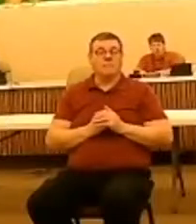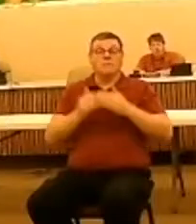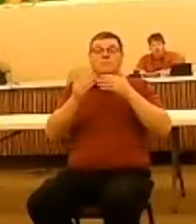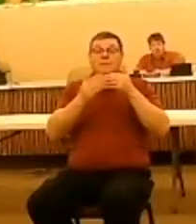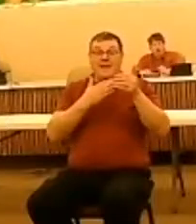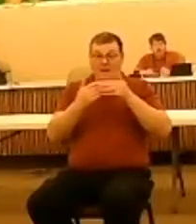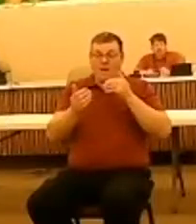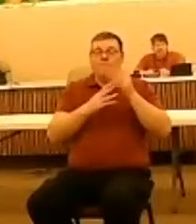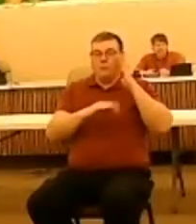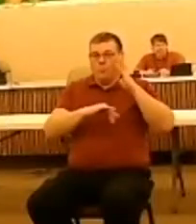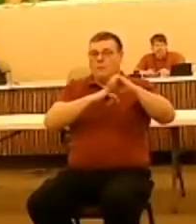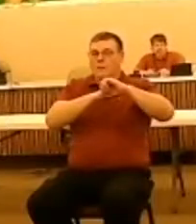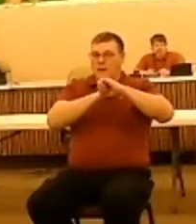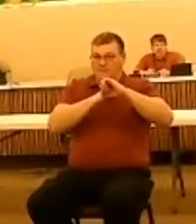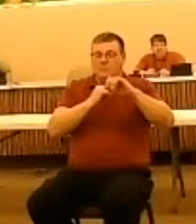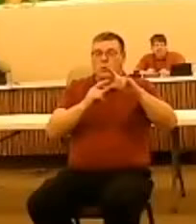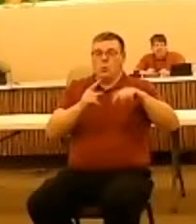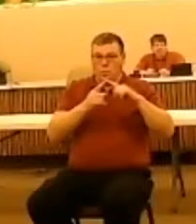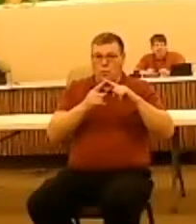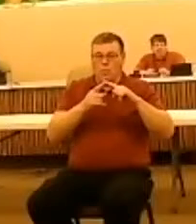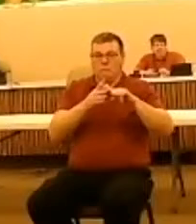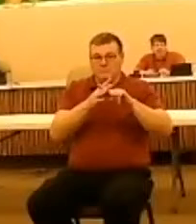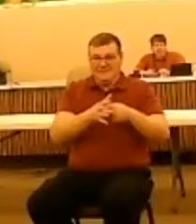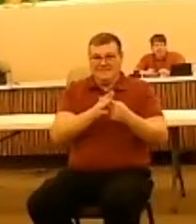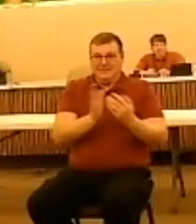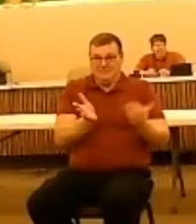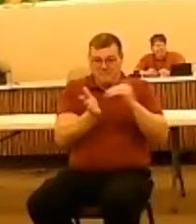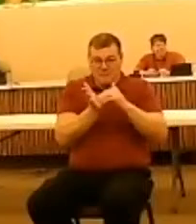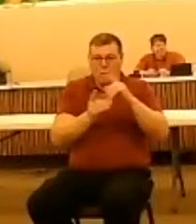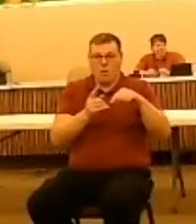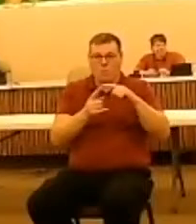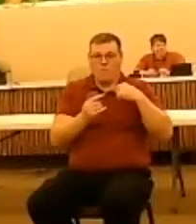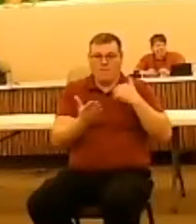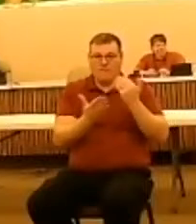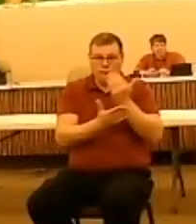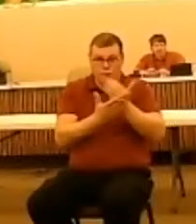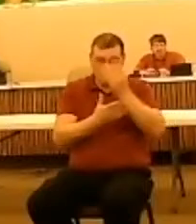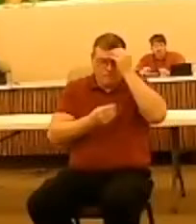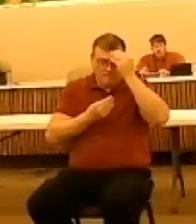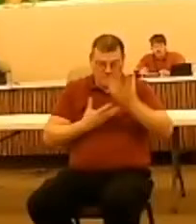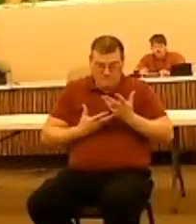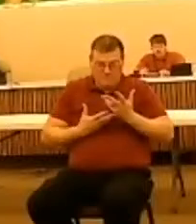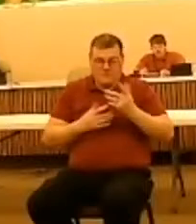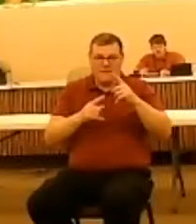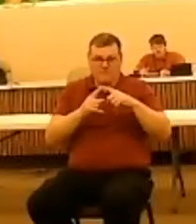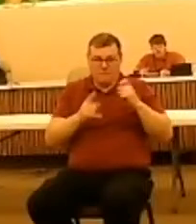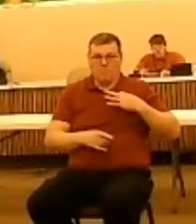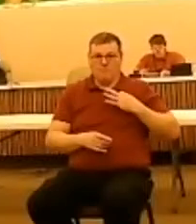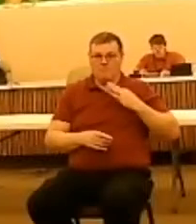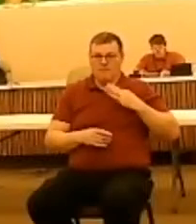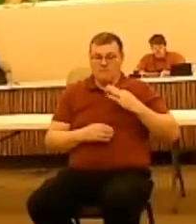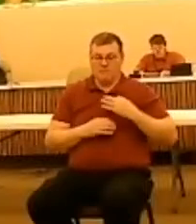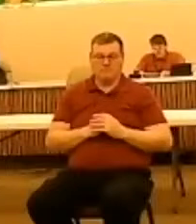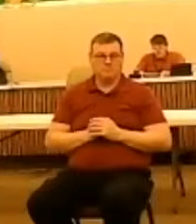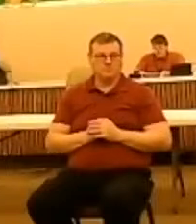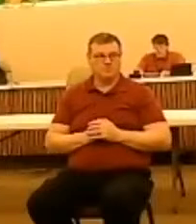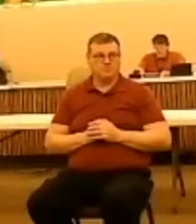we will advertise when the public hearing commences once we have the updated information from the applicant.